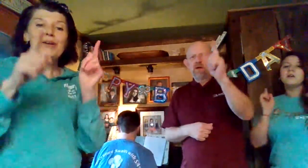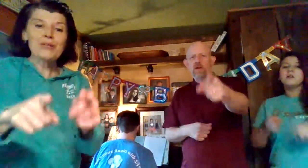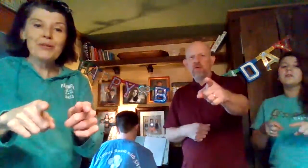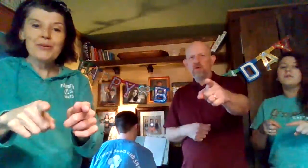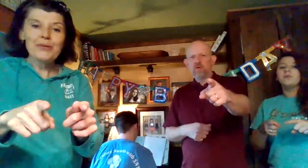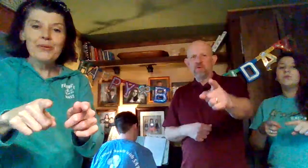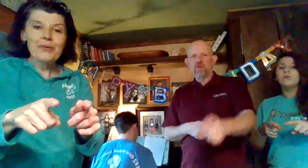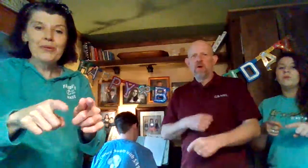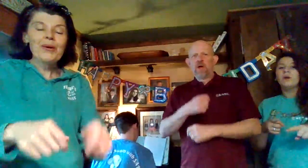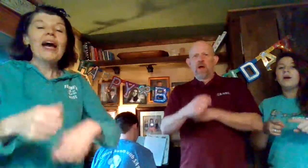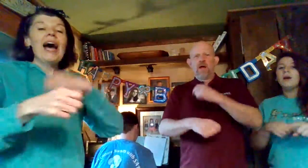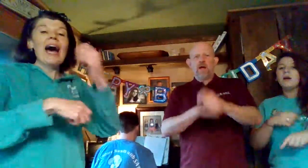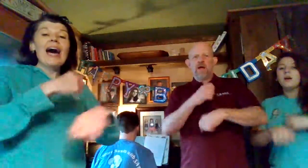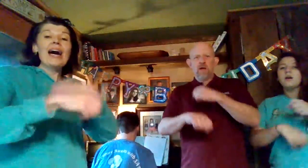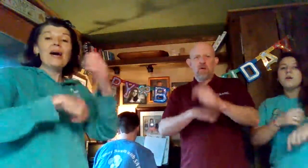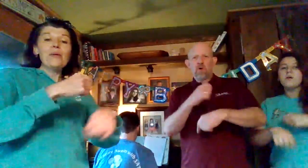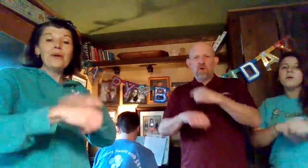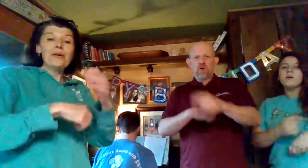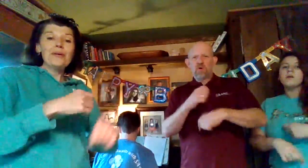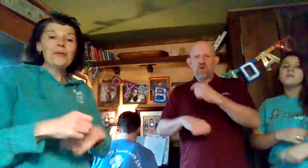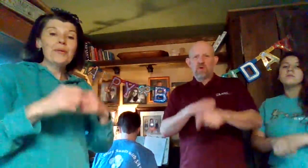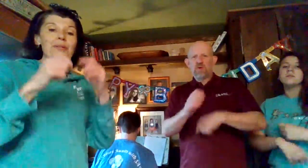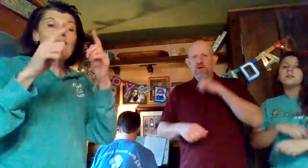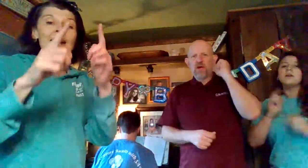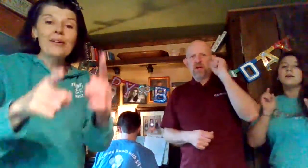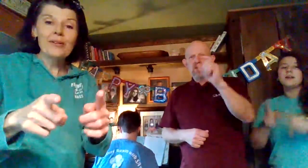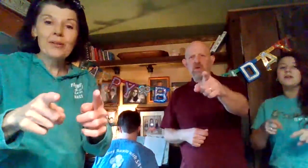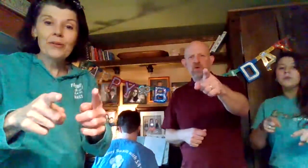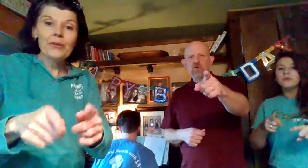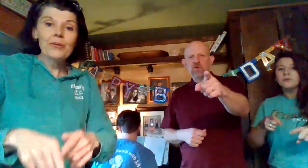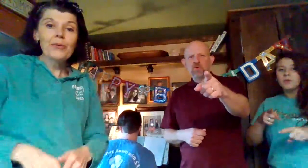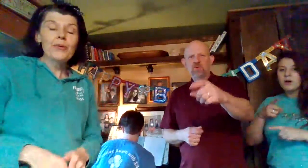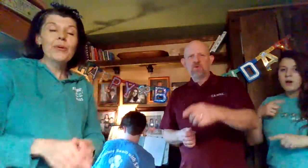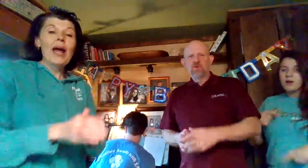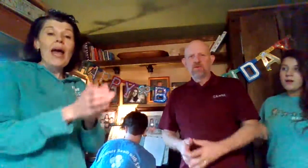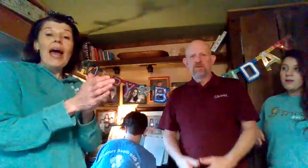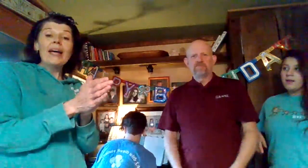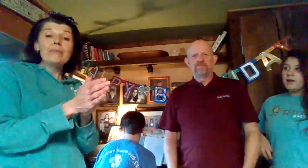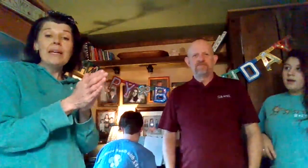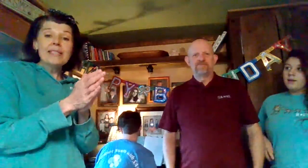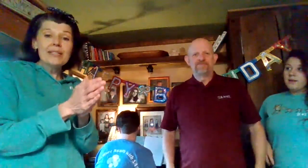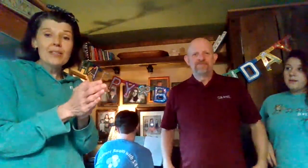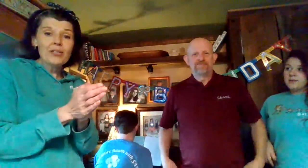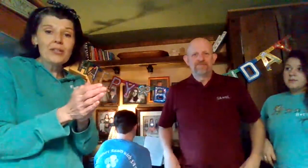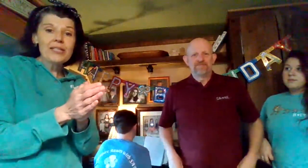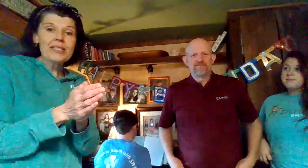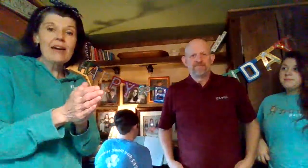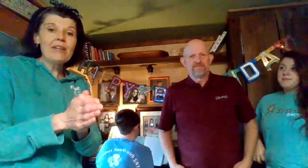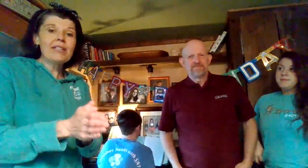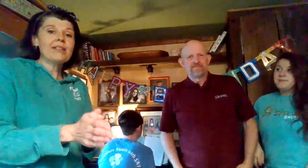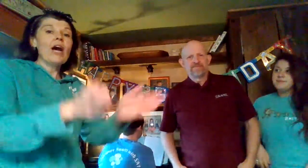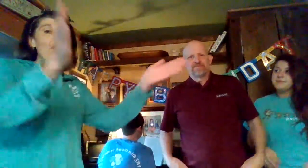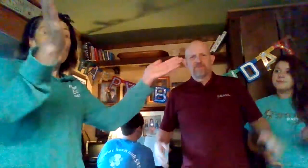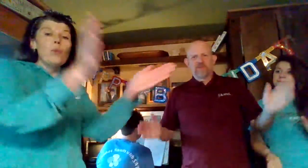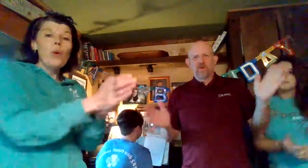you? How old are you? And Mason is turning 7.